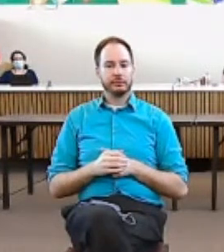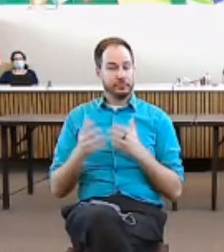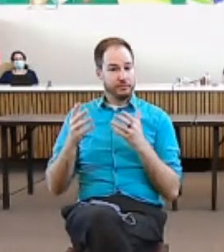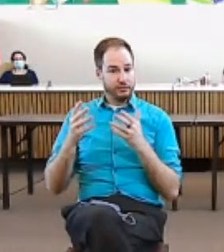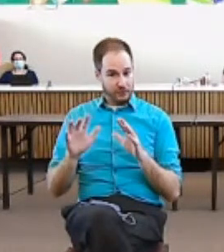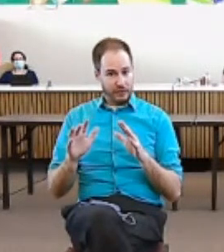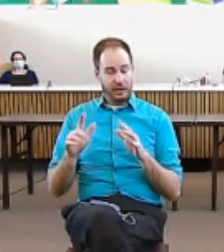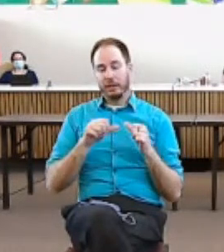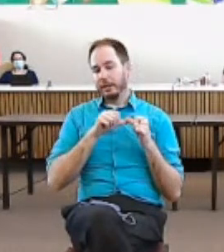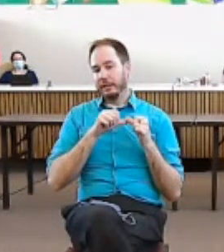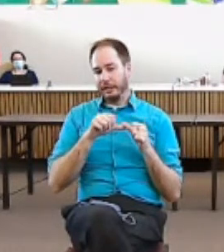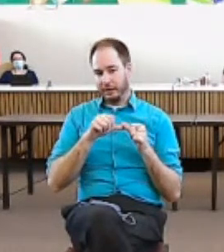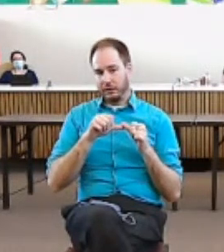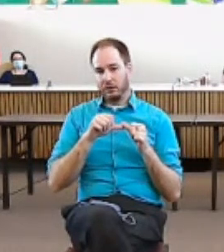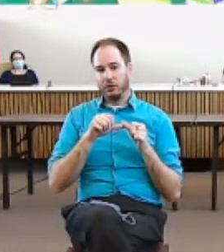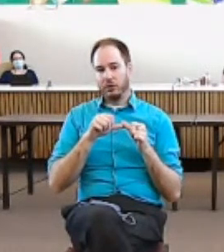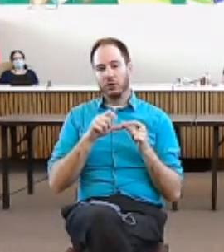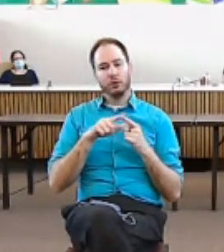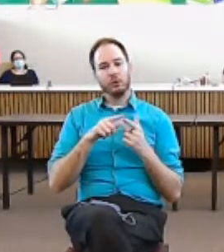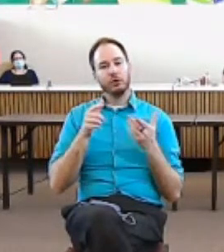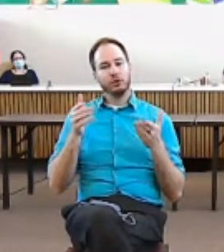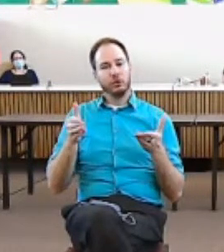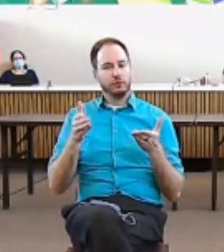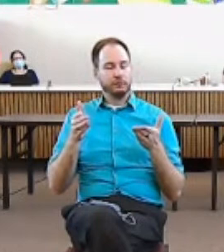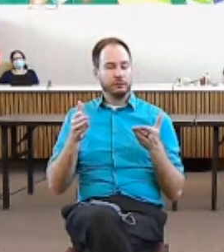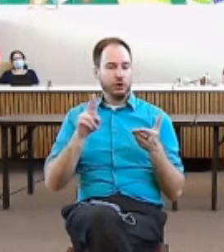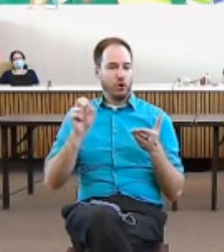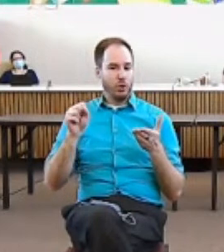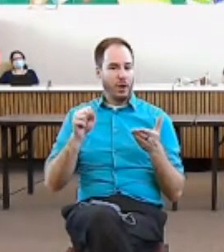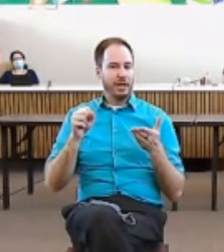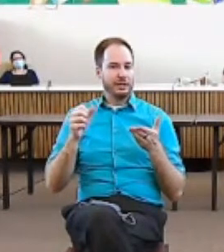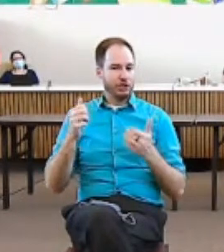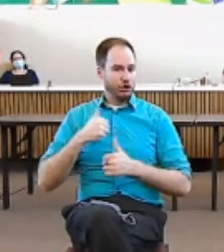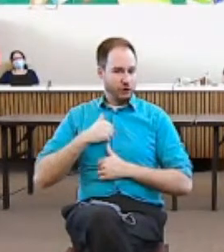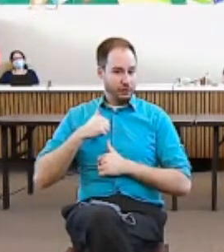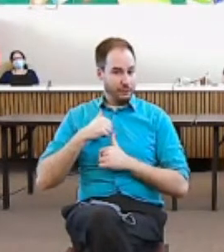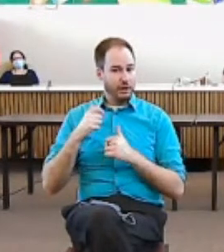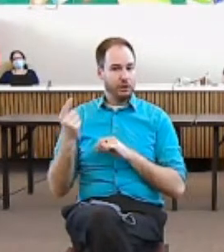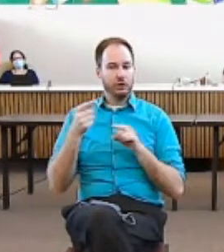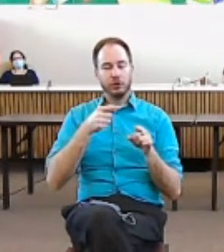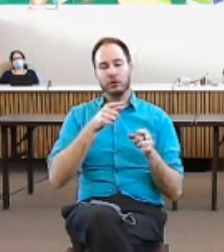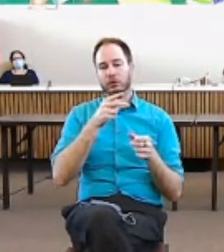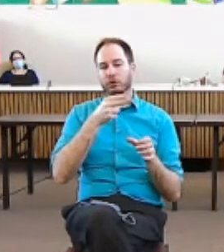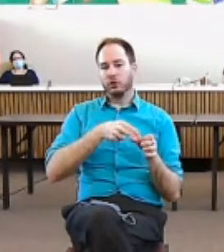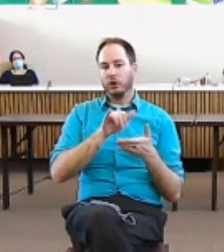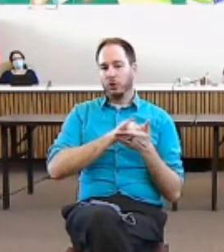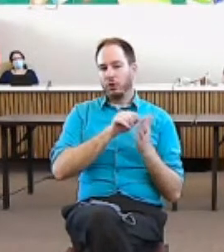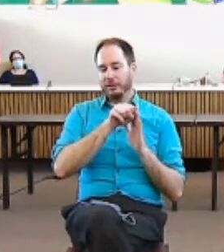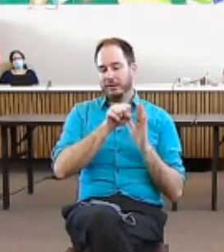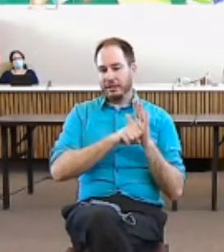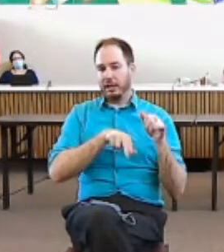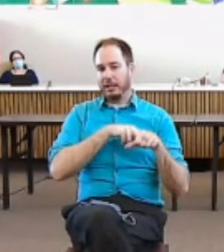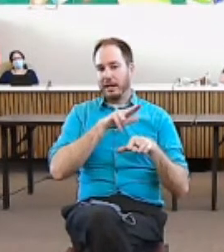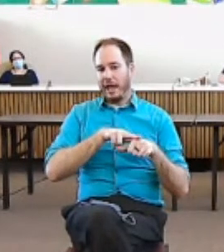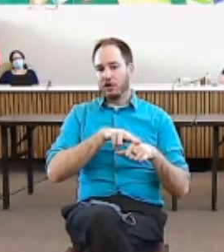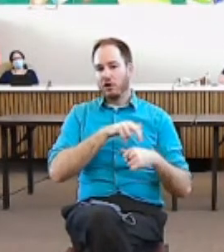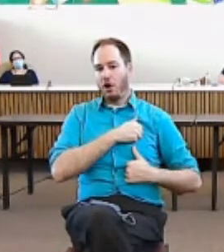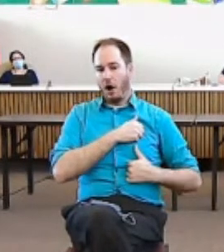she continued to serve the United States service by joining the New York State National